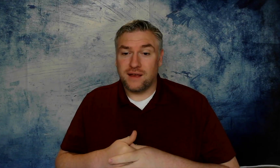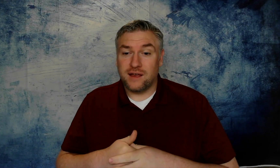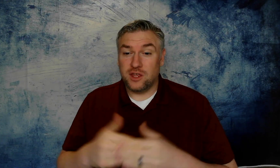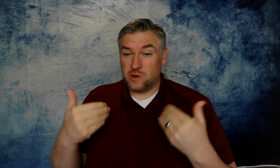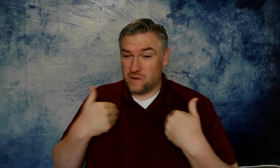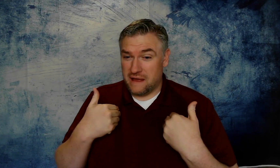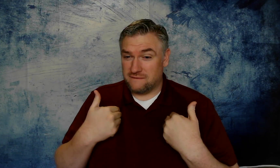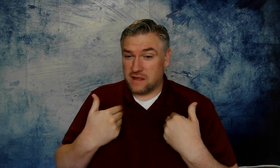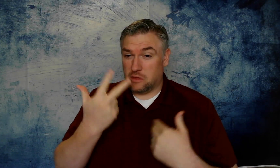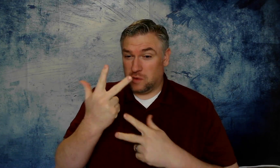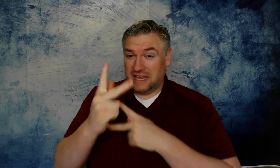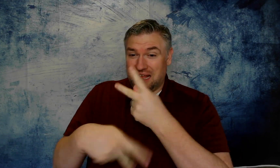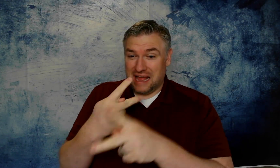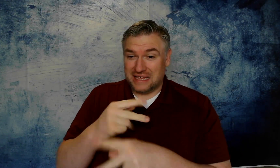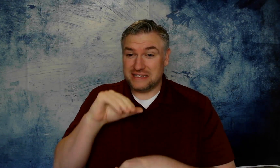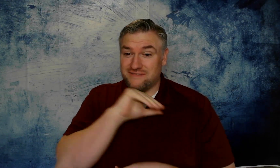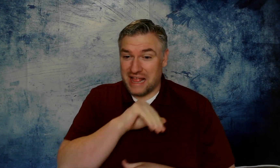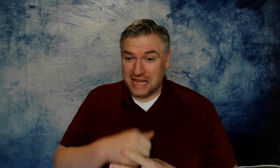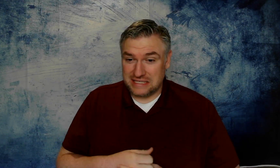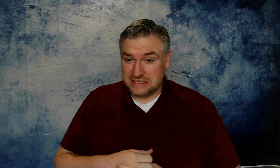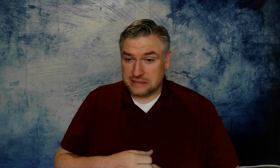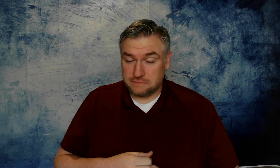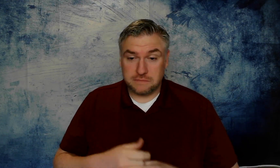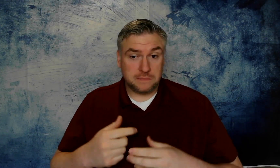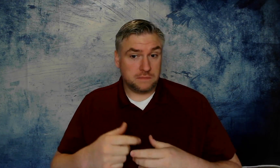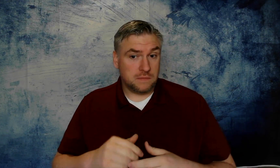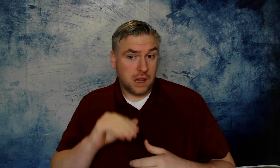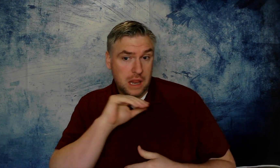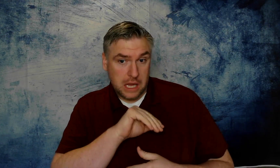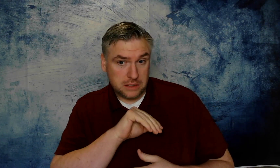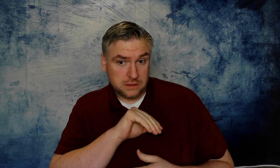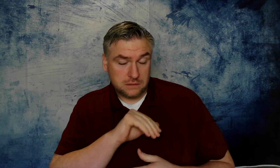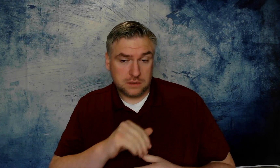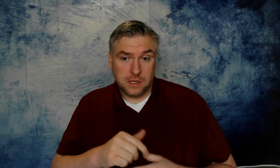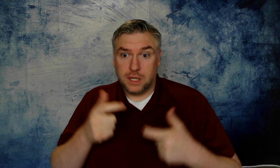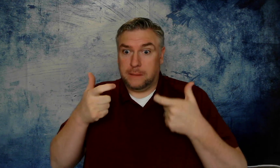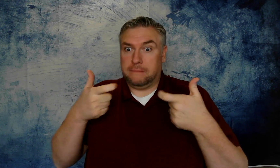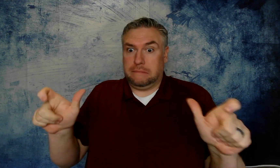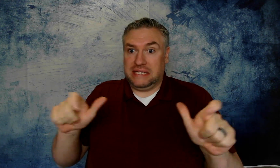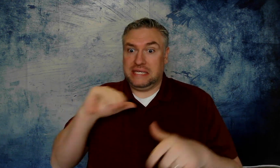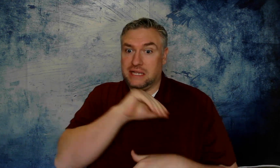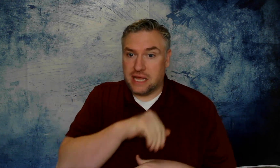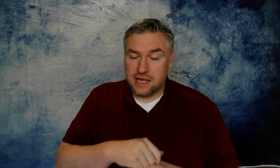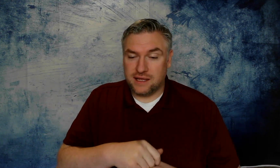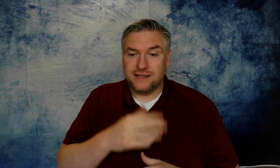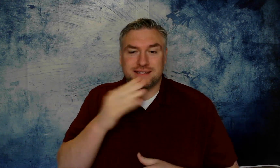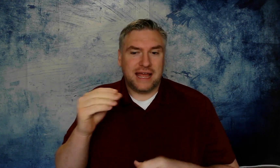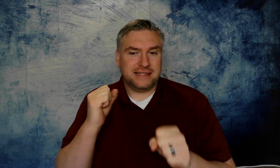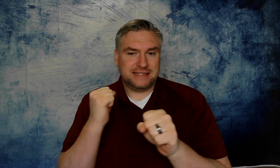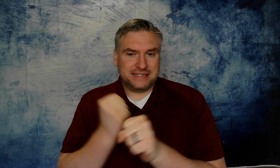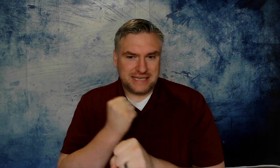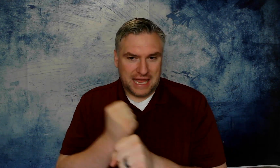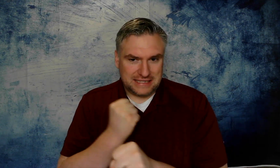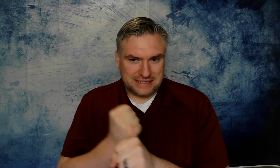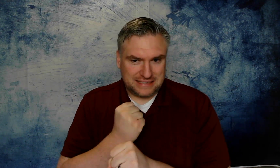quote is that you have three kinds of lies: lies, big lies, and